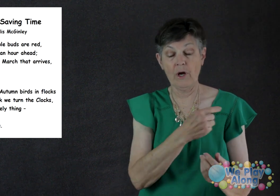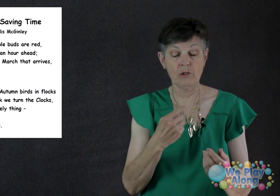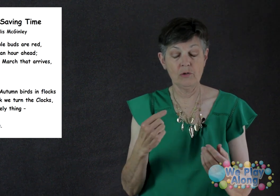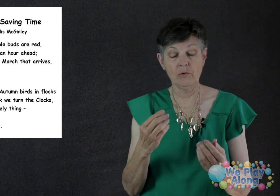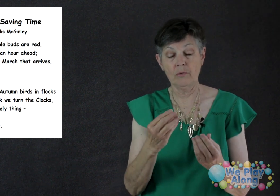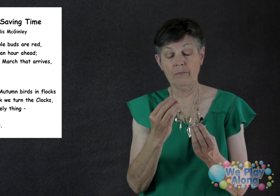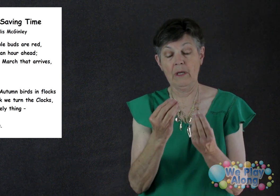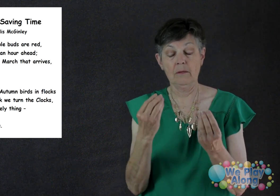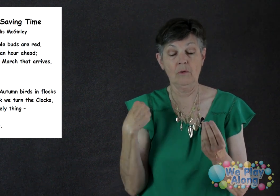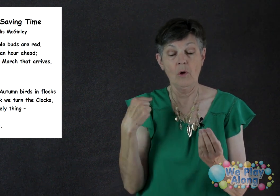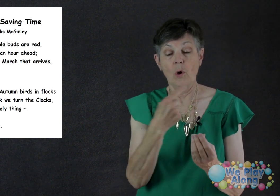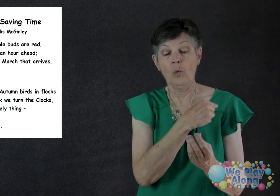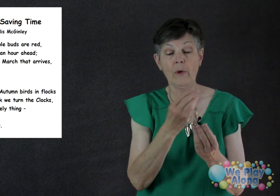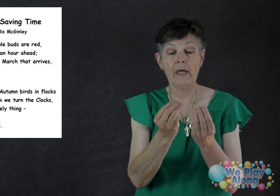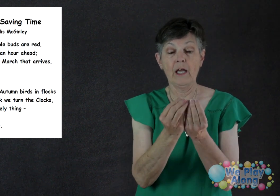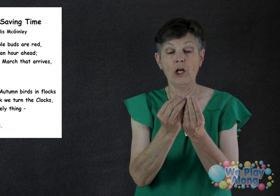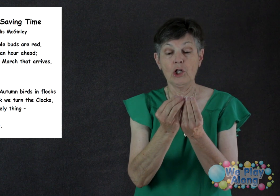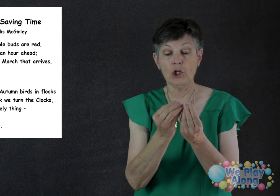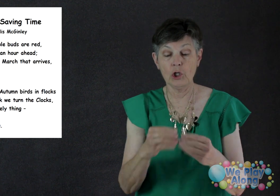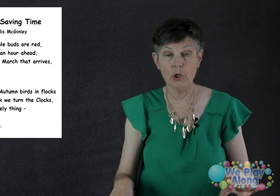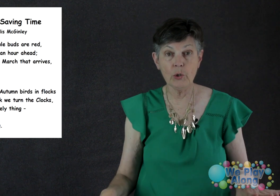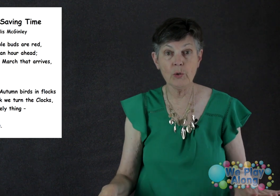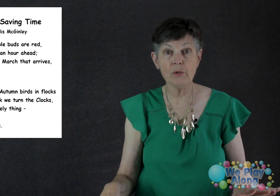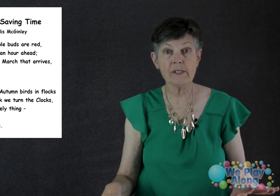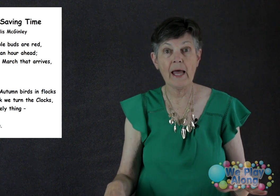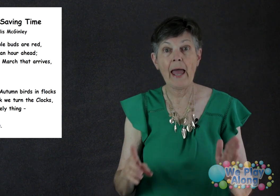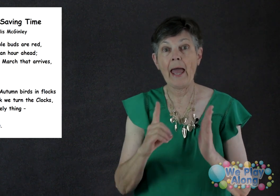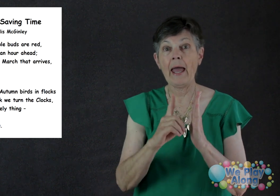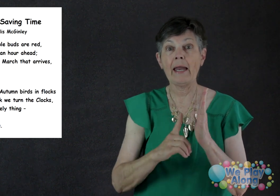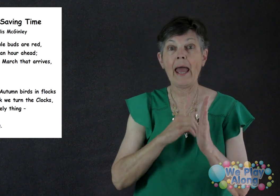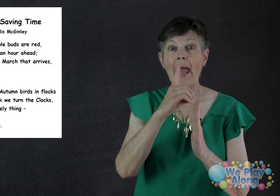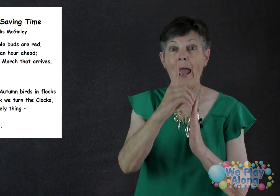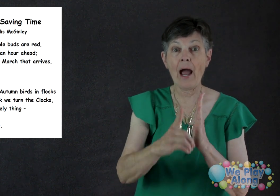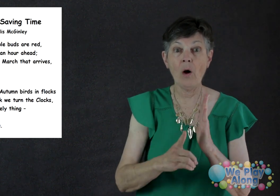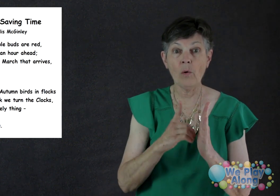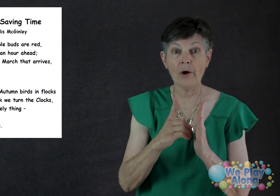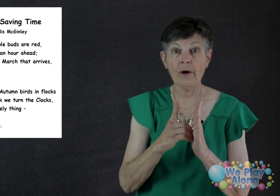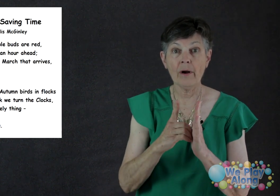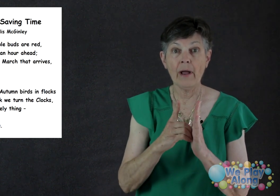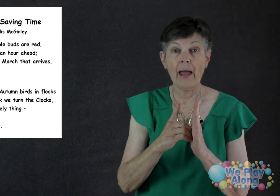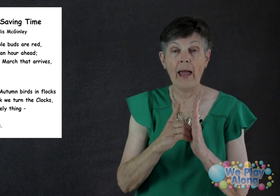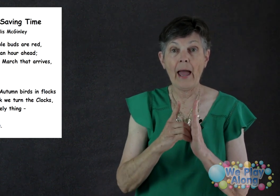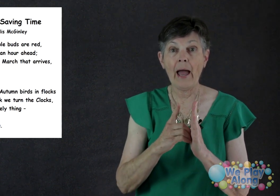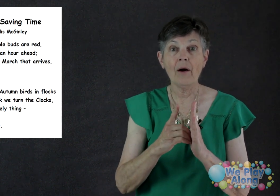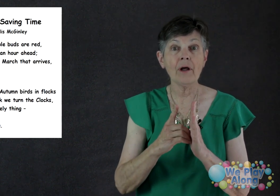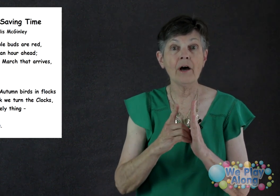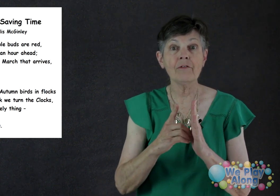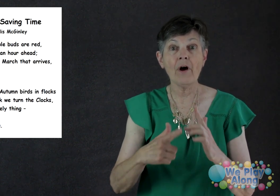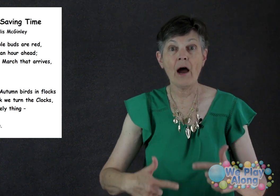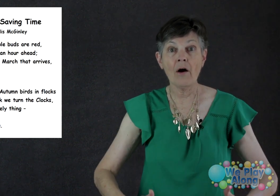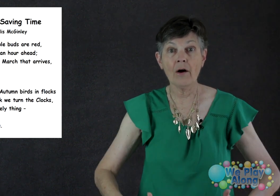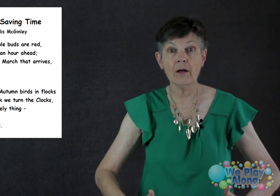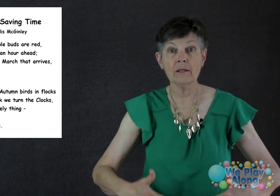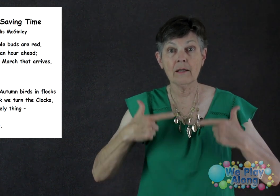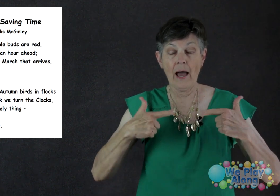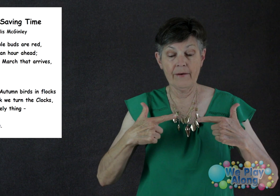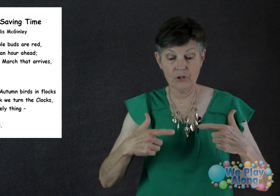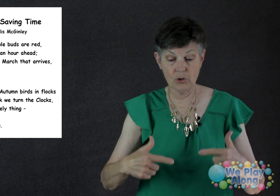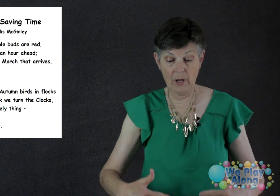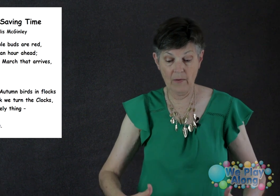to, but we lose an hour out of our lives. Two L